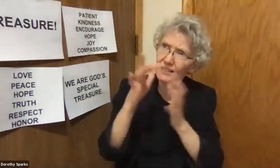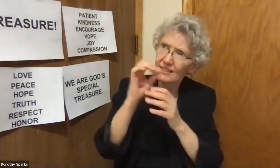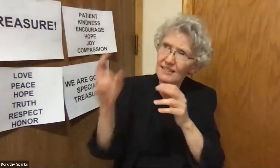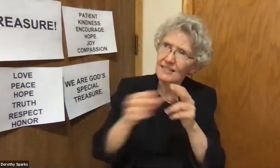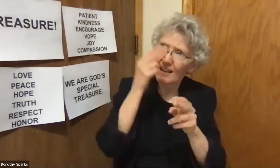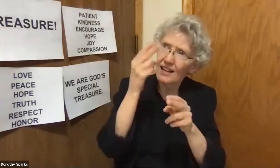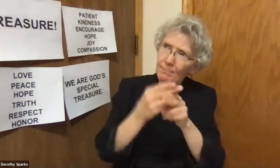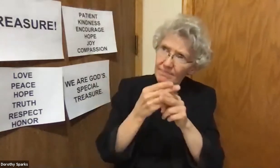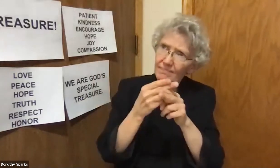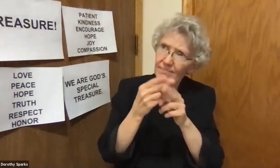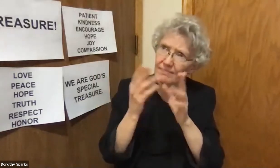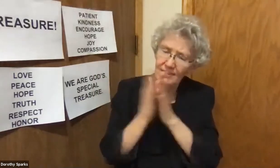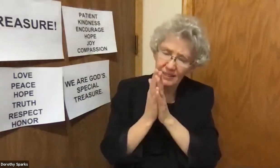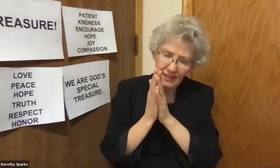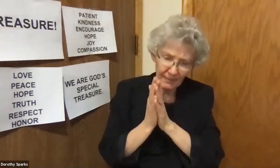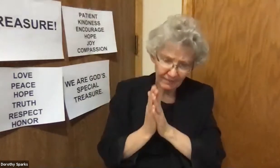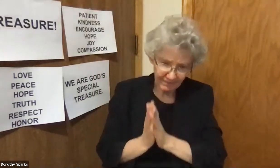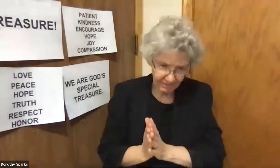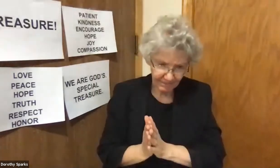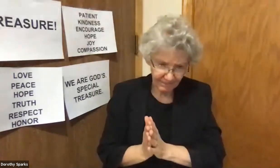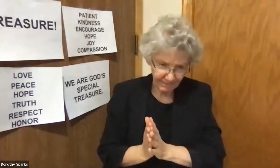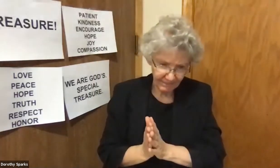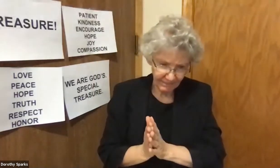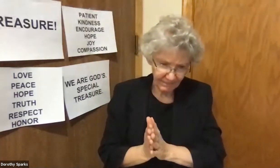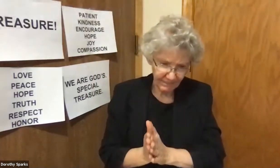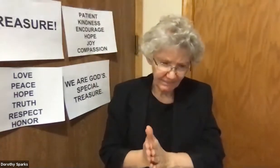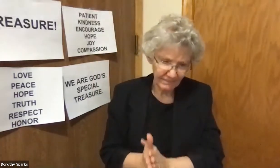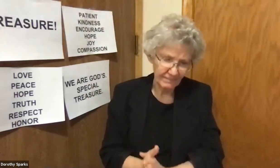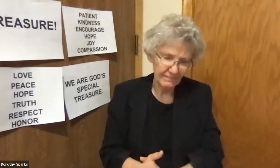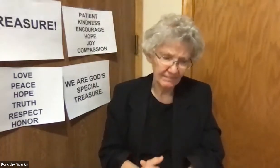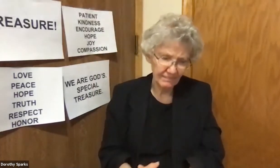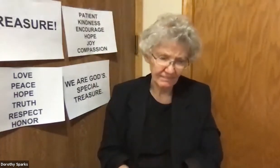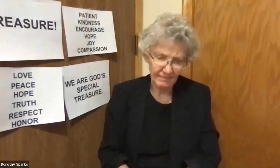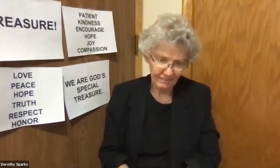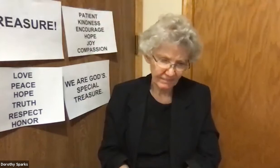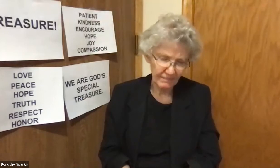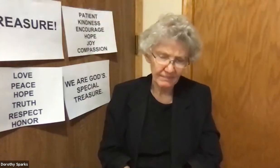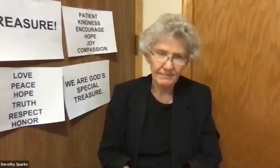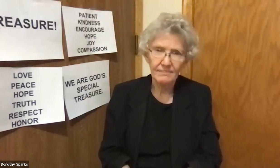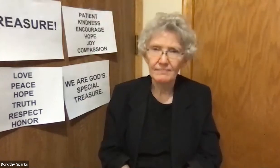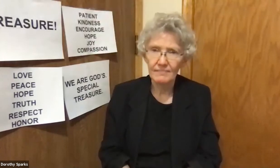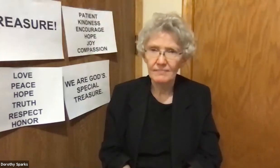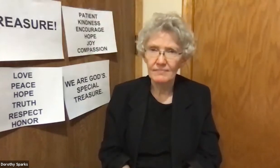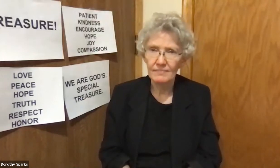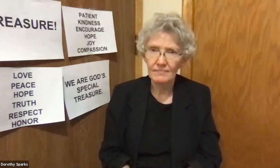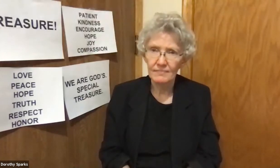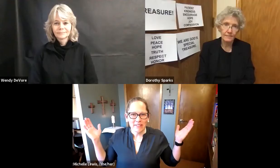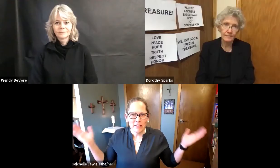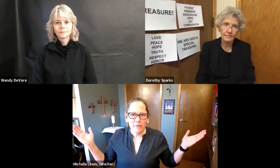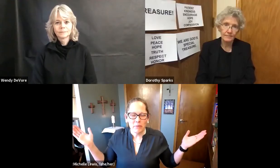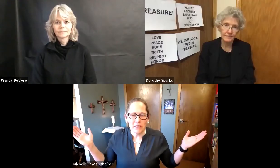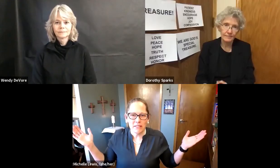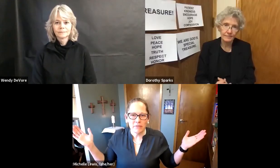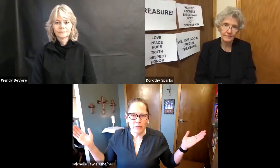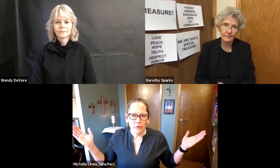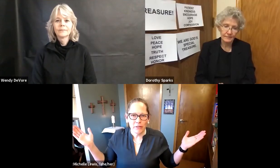We ask these and all things in the name of Jesus the Christ. Amen.